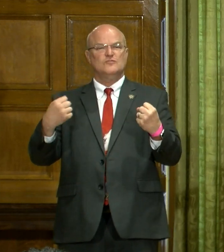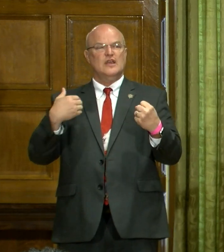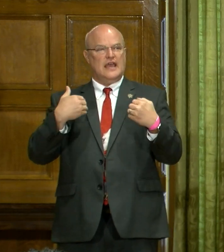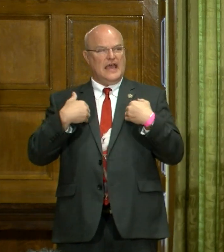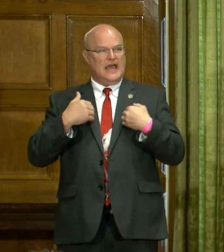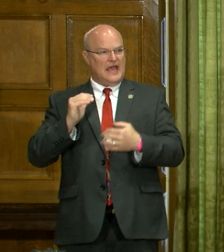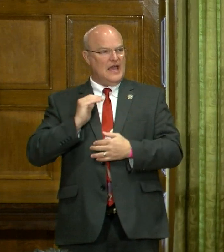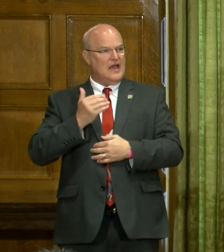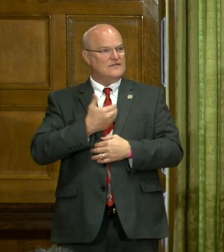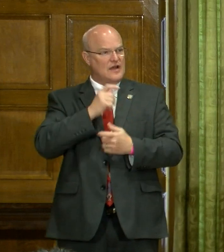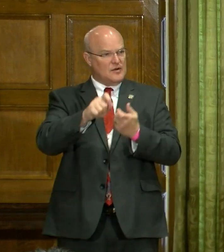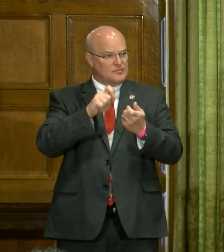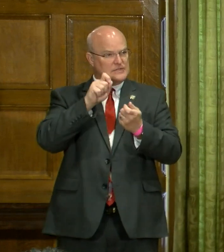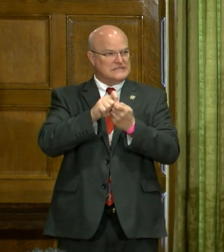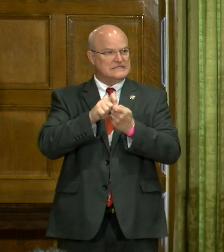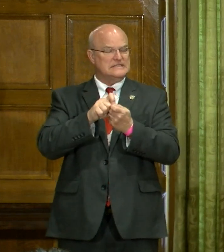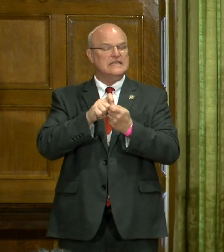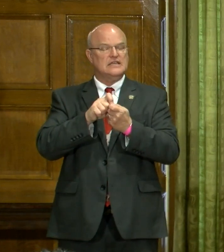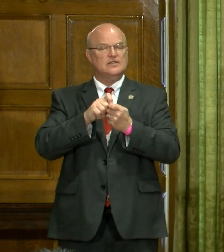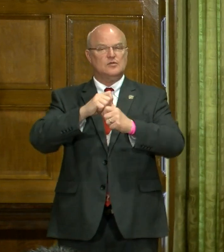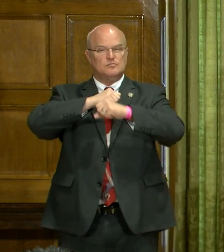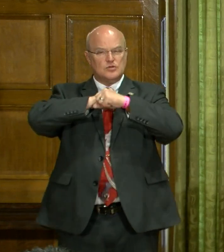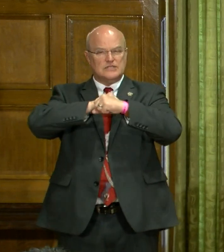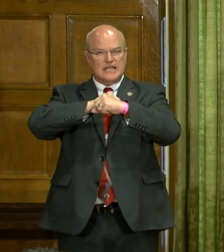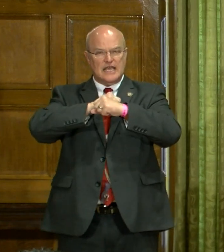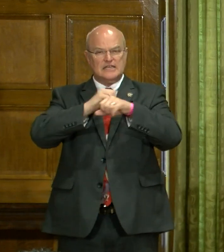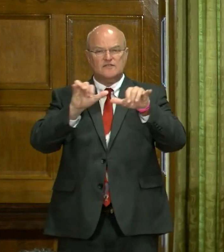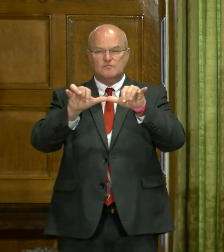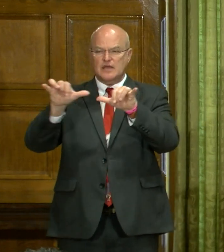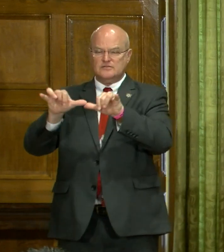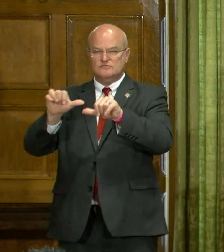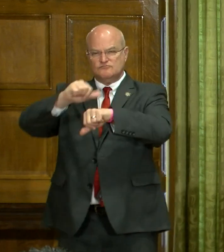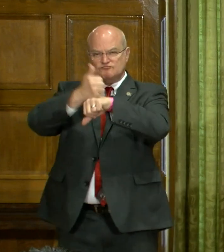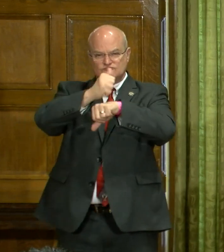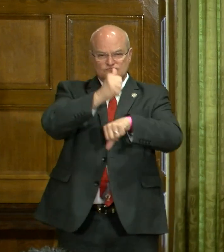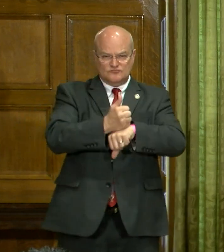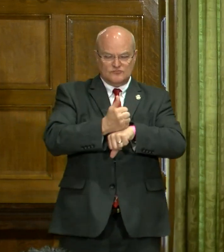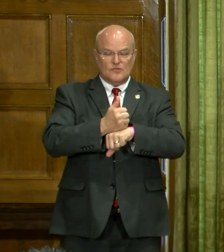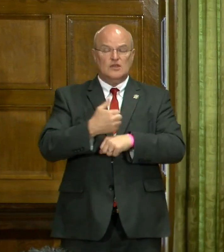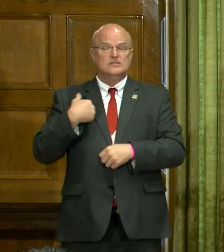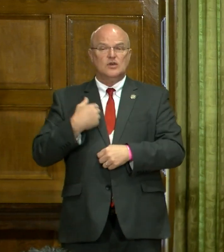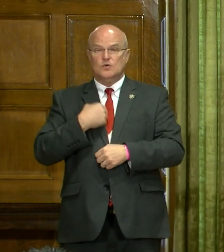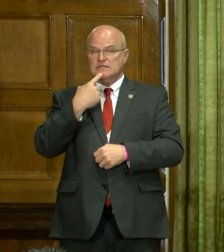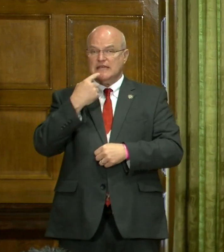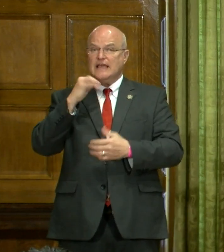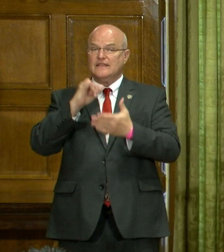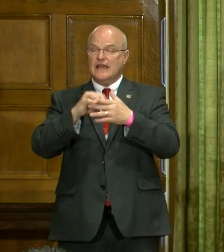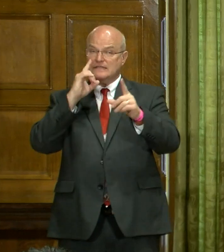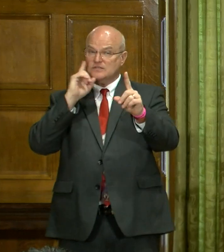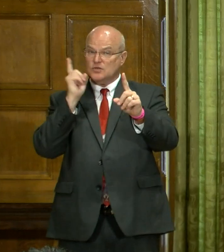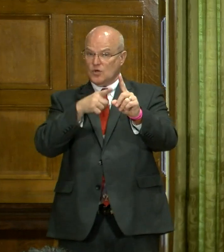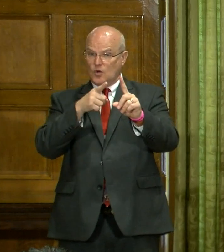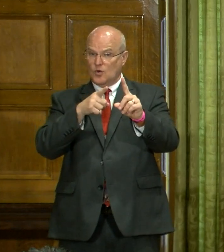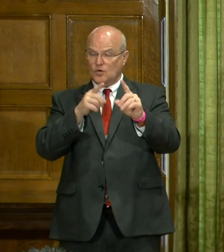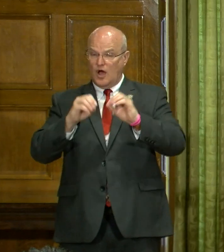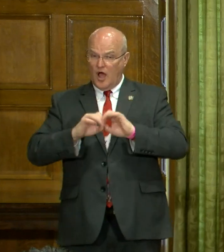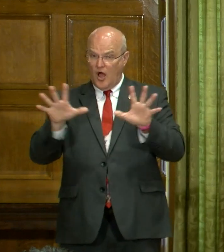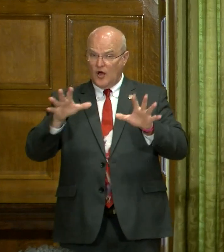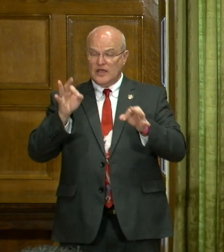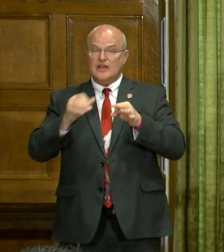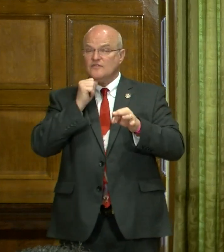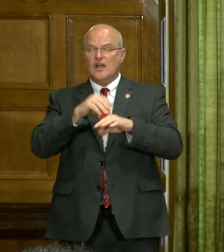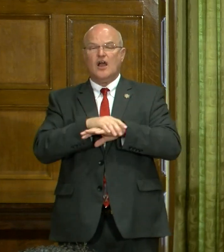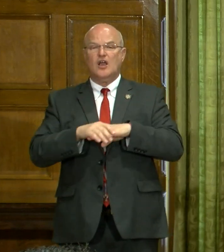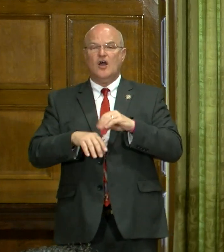our particular protective measures in place. We're setting that as a goal. Obviously, if we're